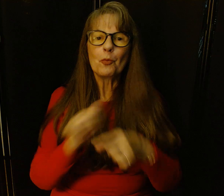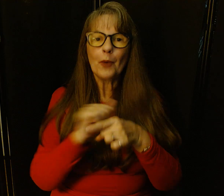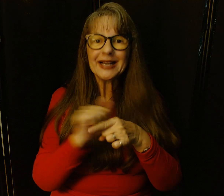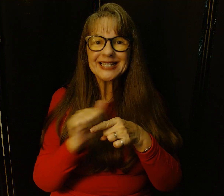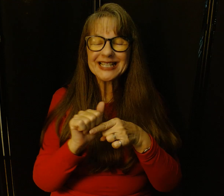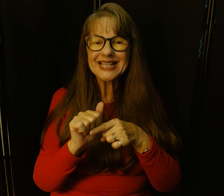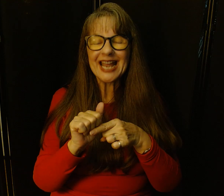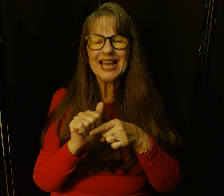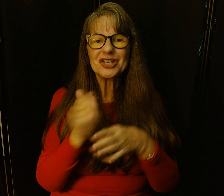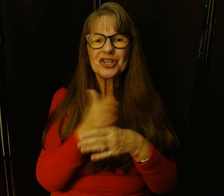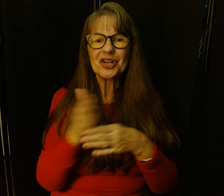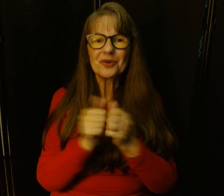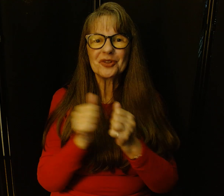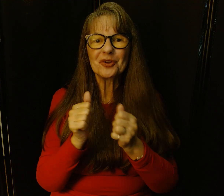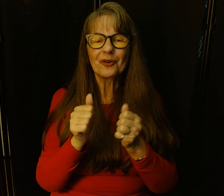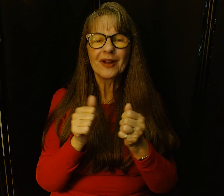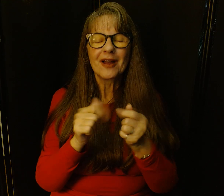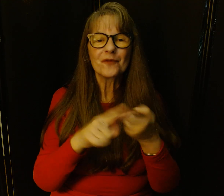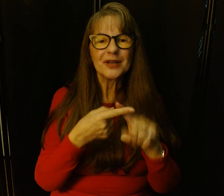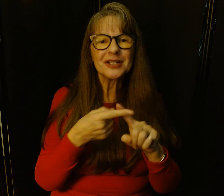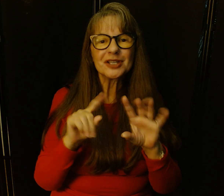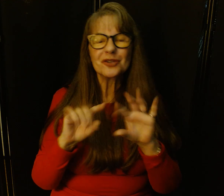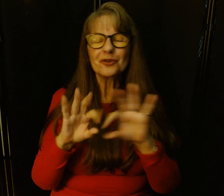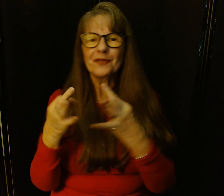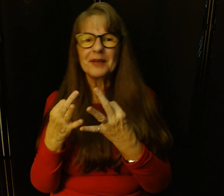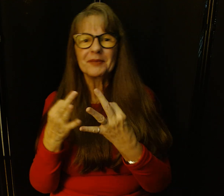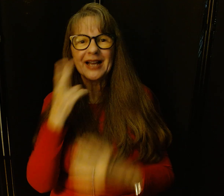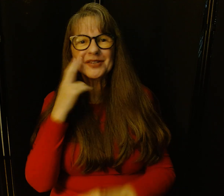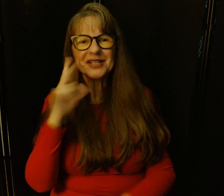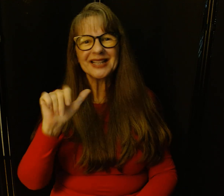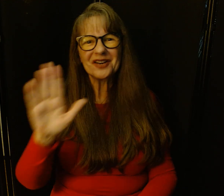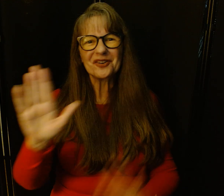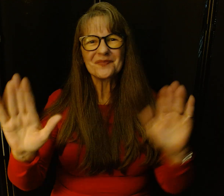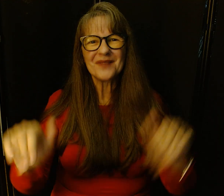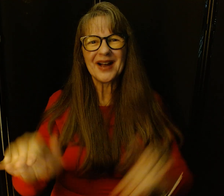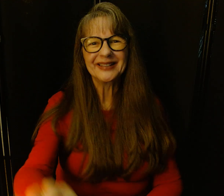So practice and share with your friends and your family. I'll see you later. Bye.